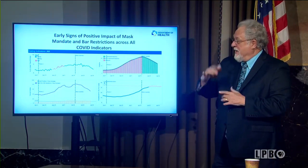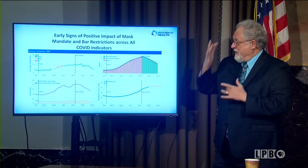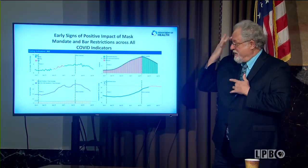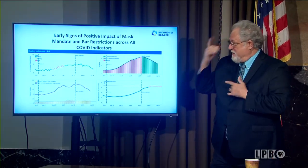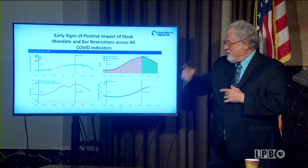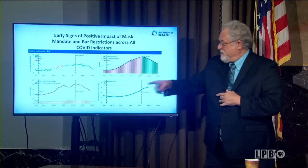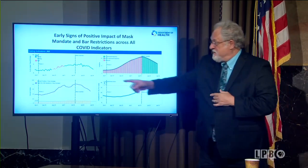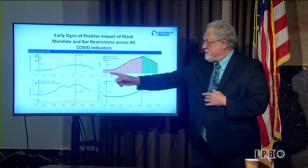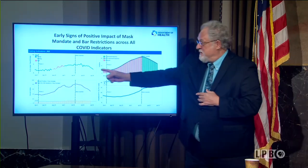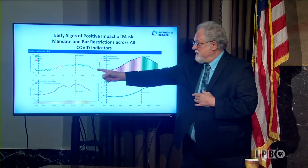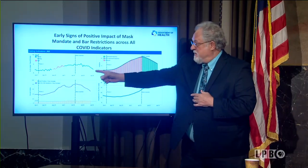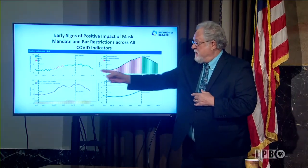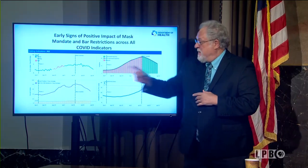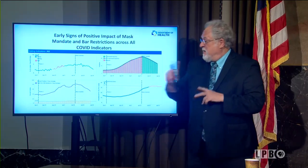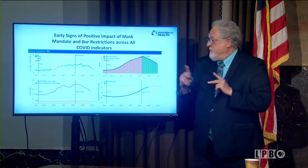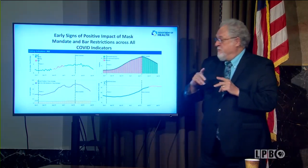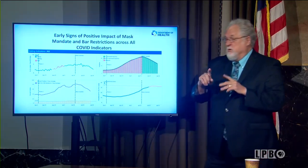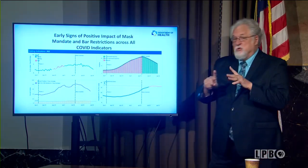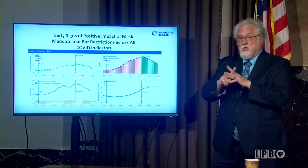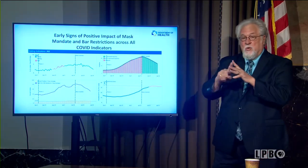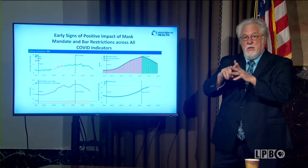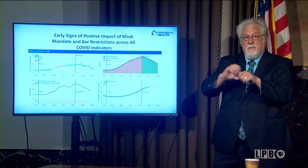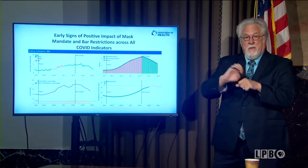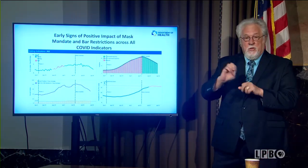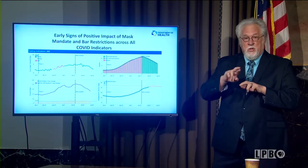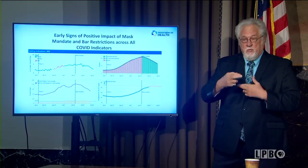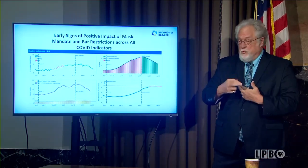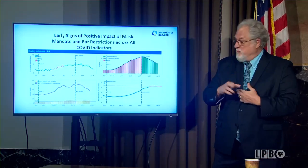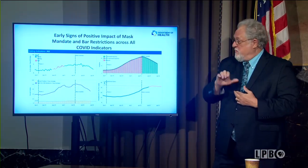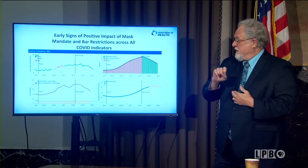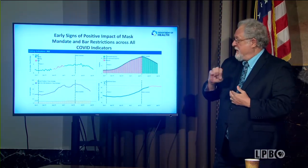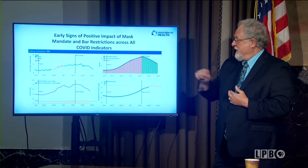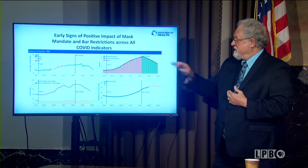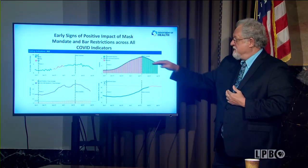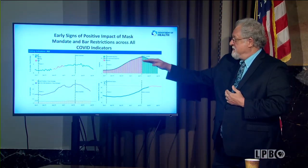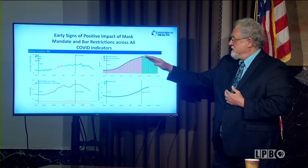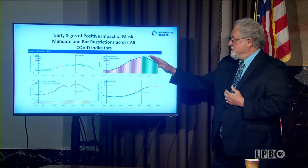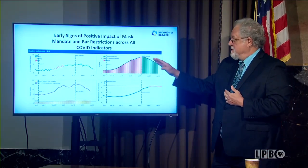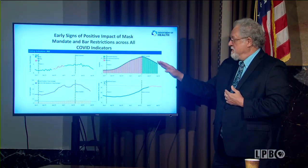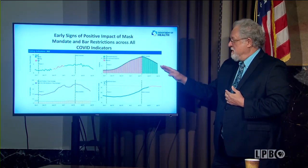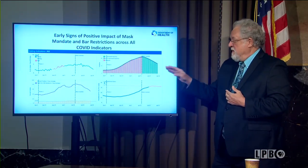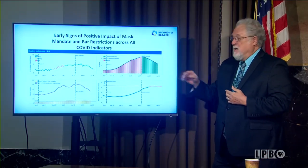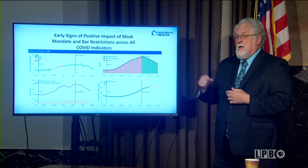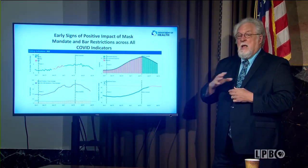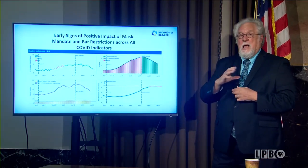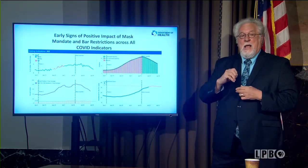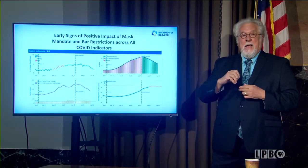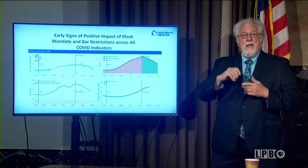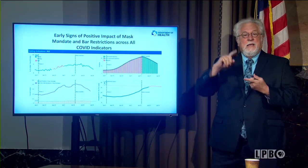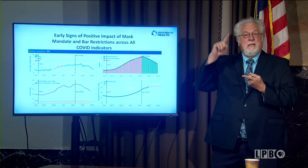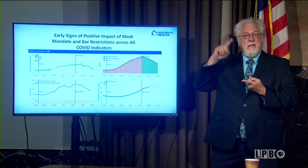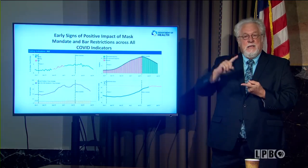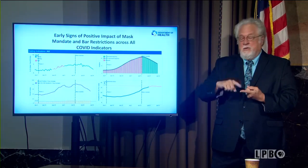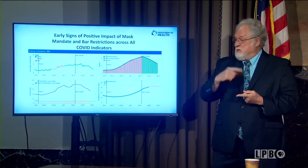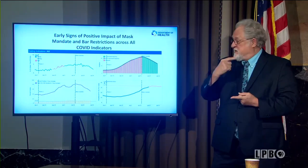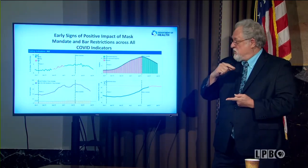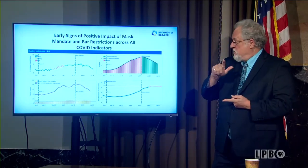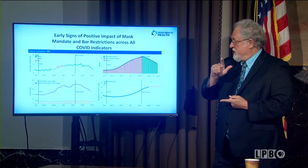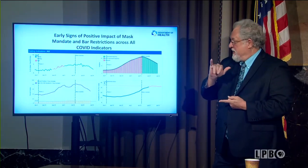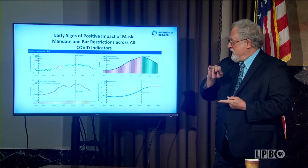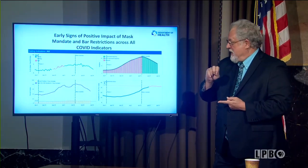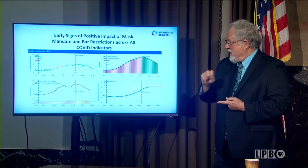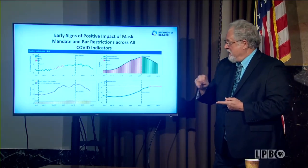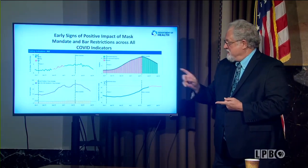symptoms of COVID showing up to emergency departments. Cases, again, decreasing in the green lines that you